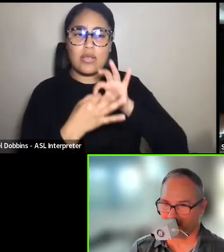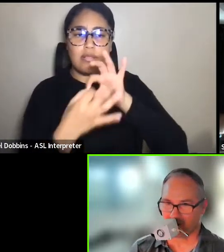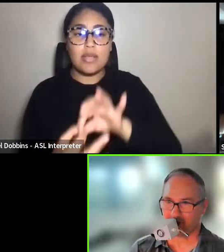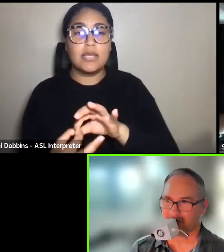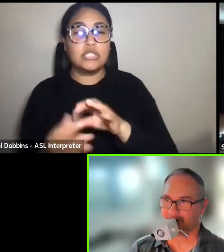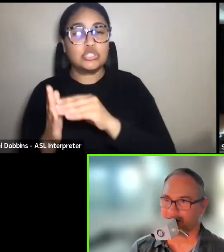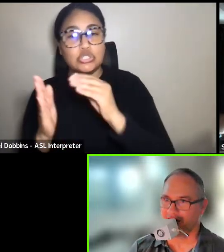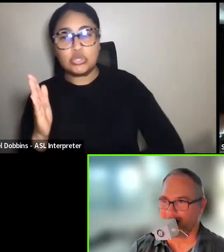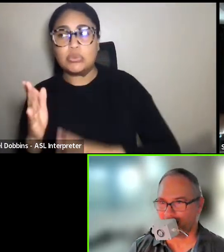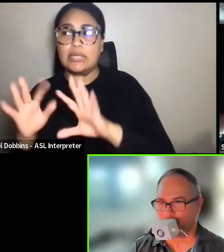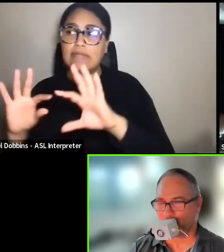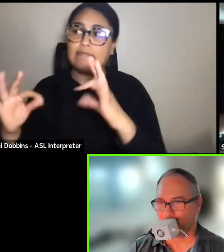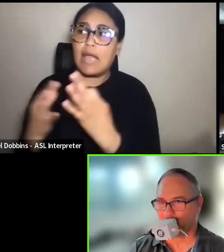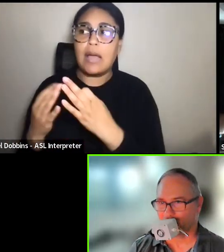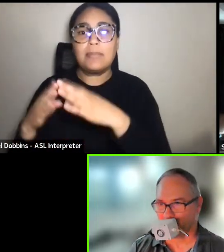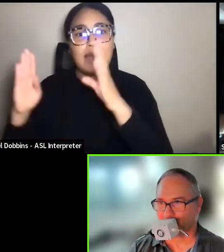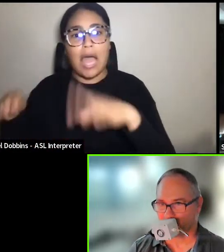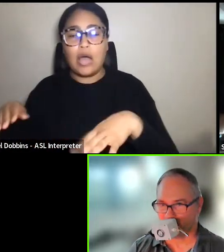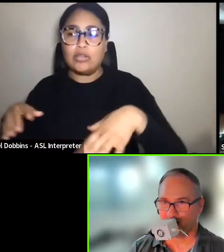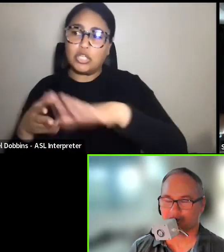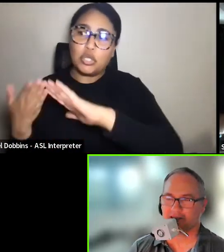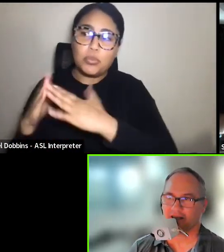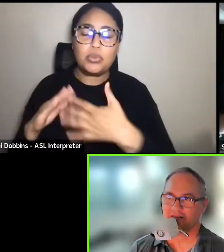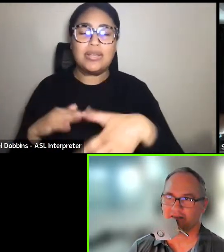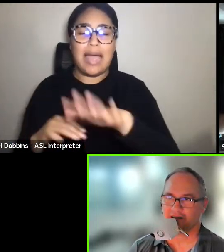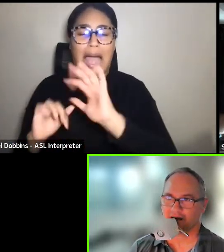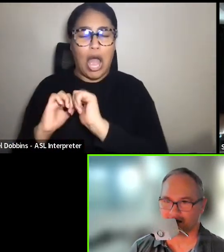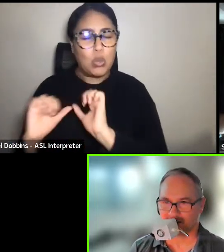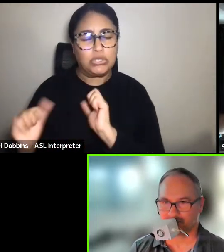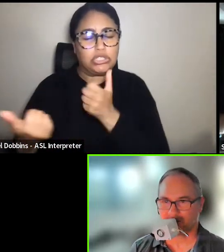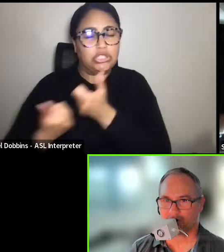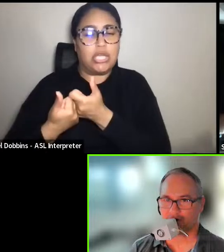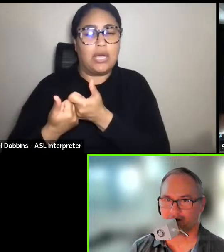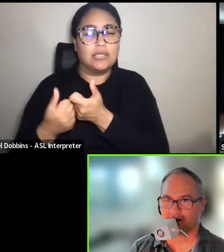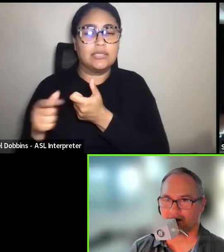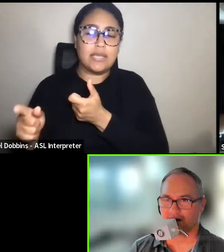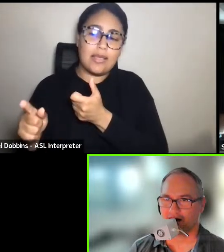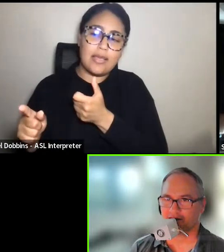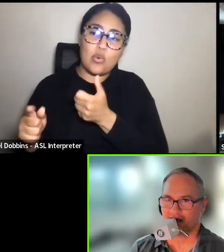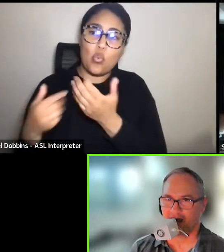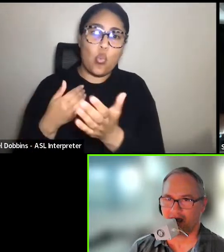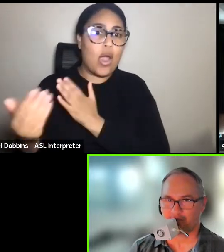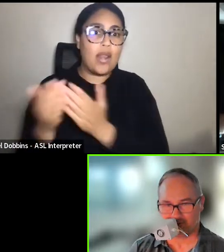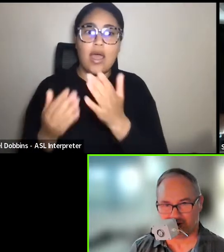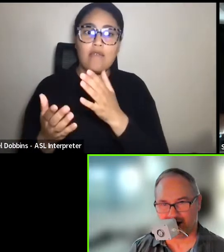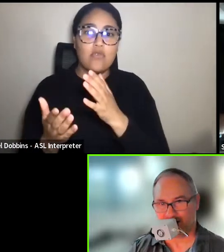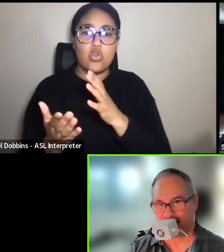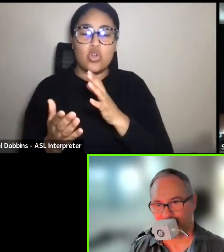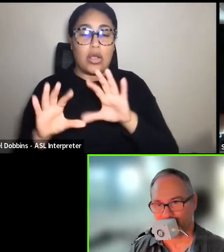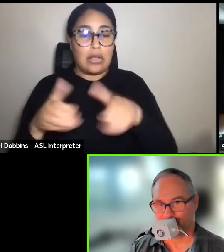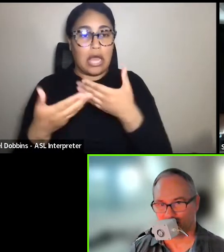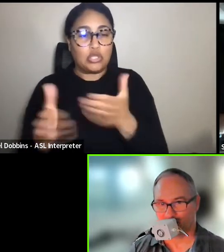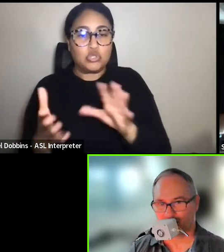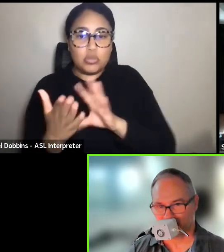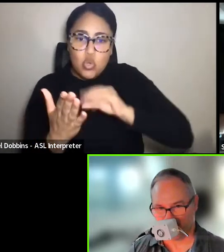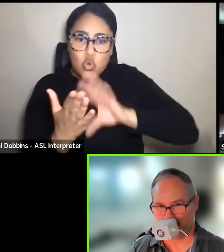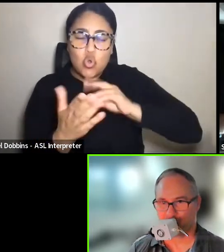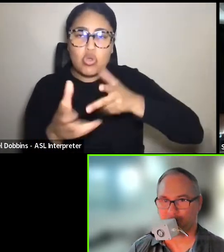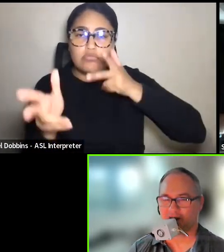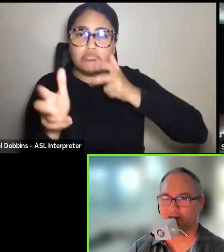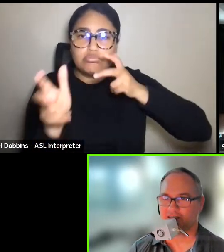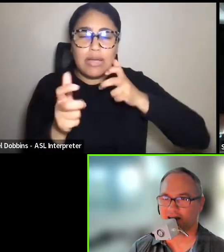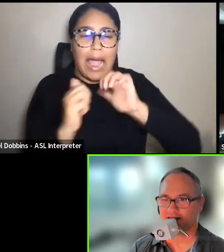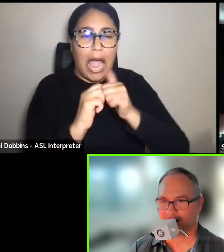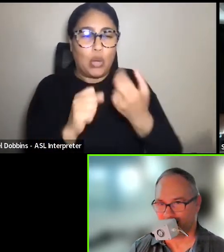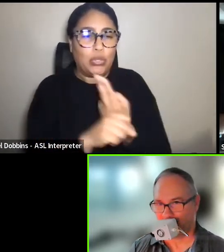in our families, like how do we challenge them to take the concepts they're learning in class and provide that,